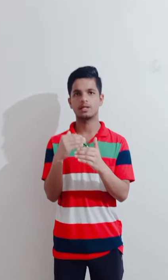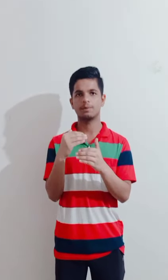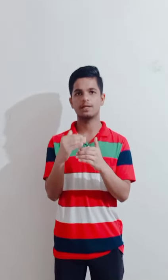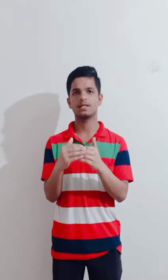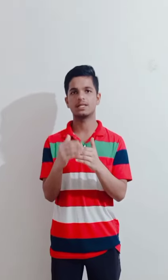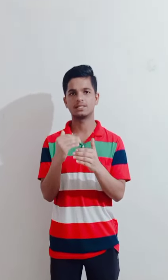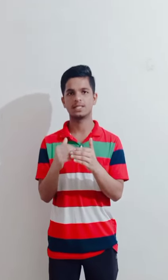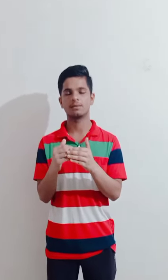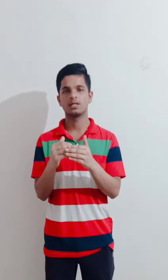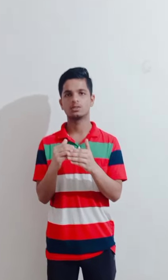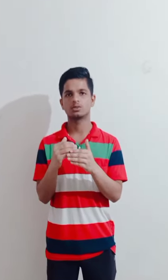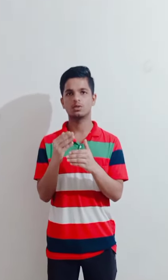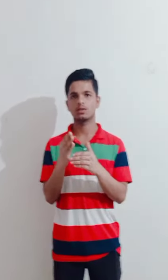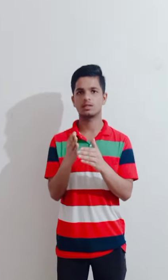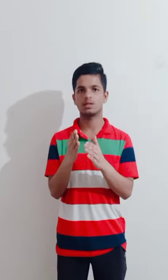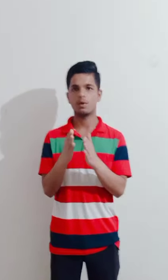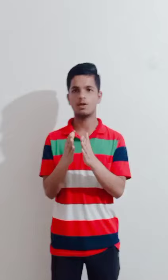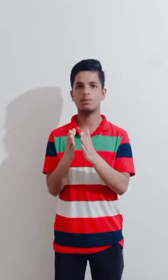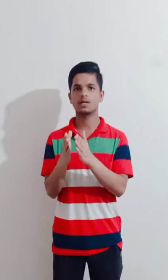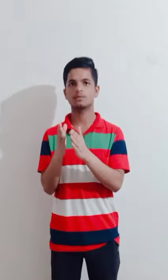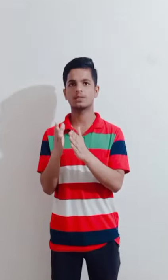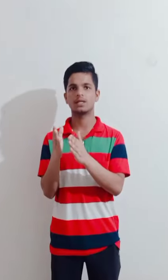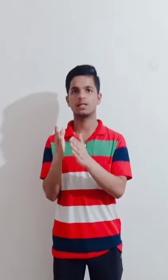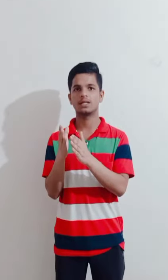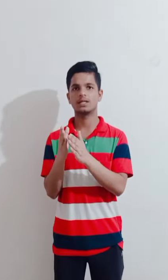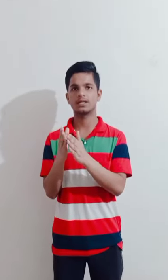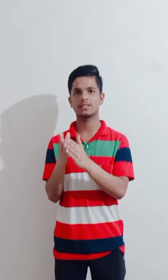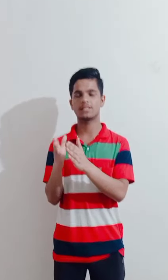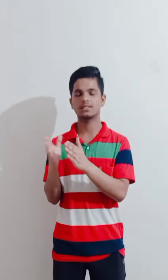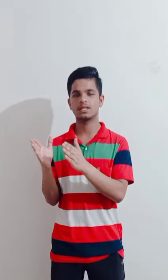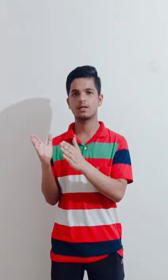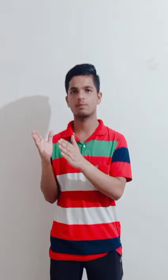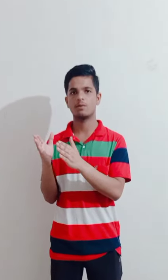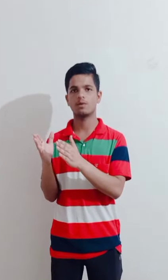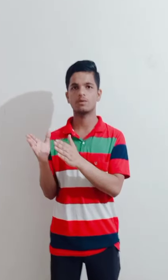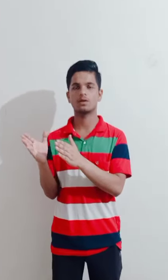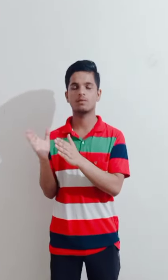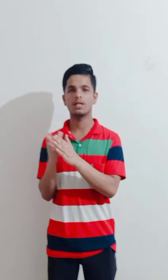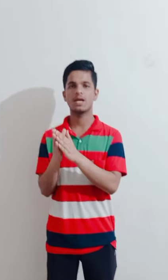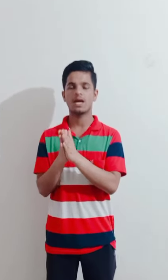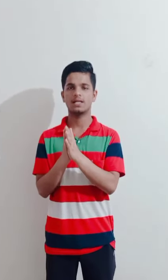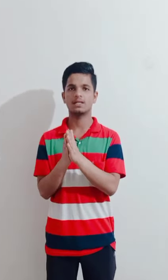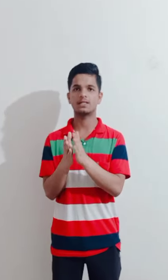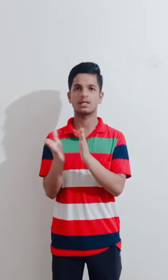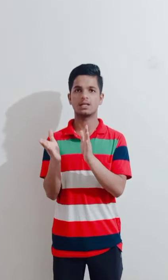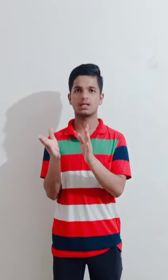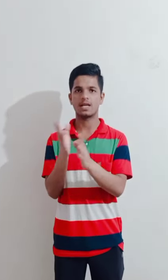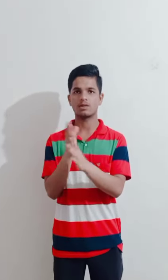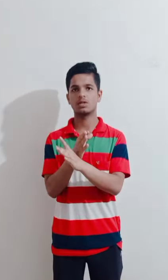repeatedly itself. So the value becomes decreases by 111, and it calculates the